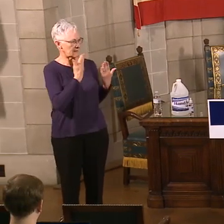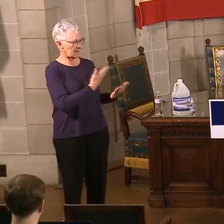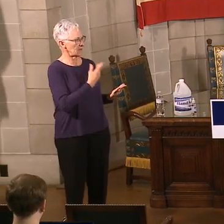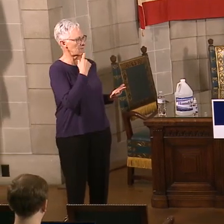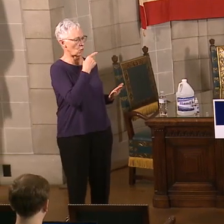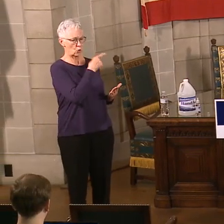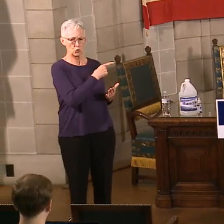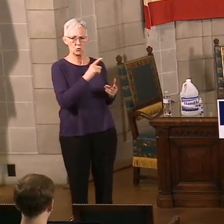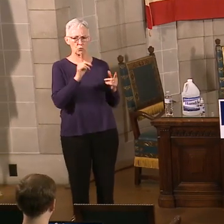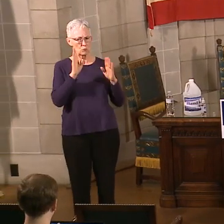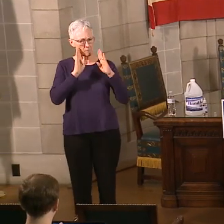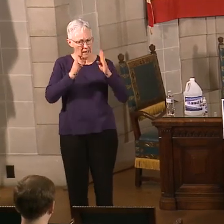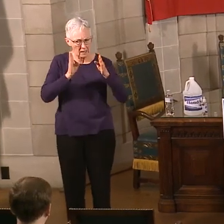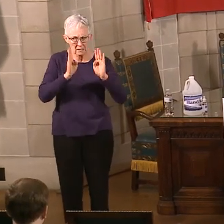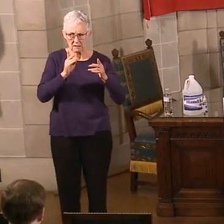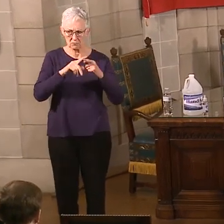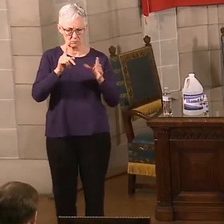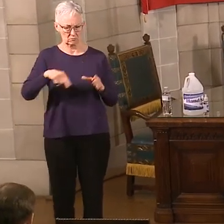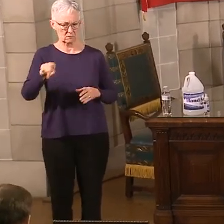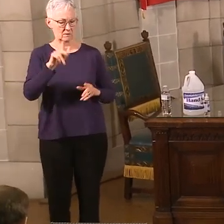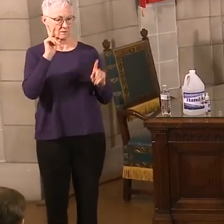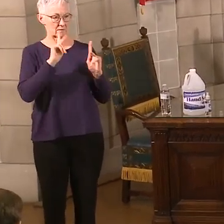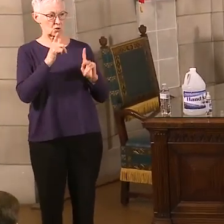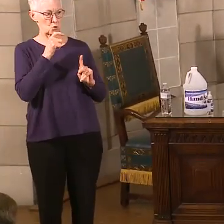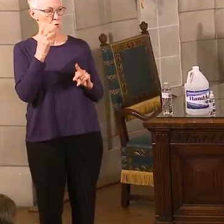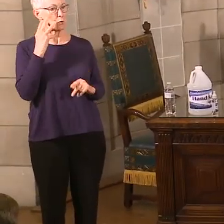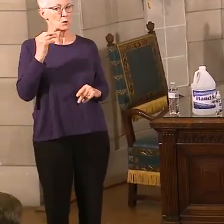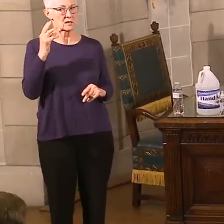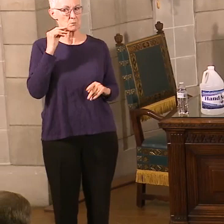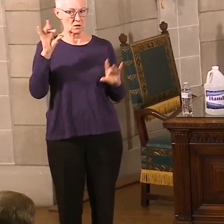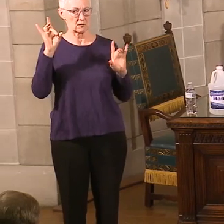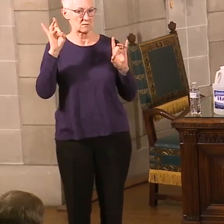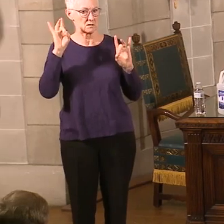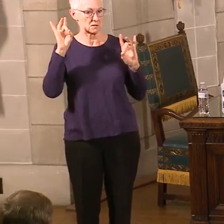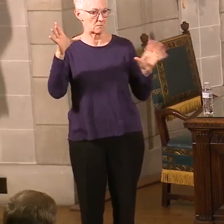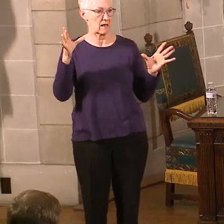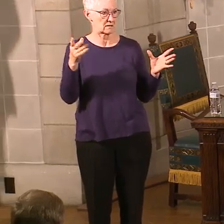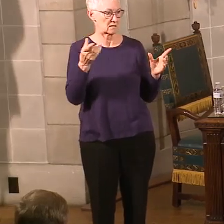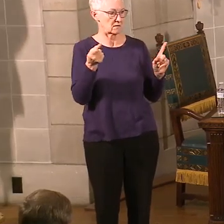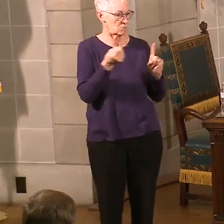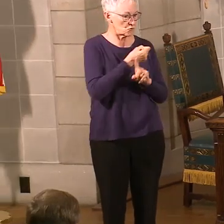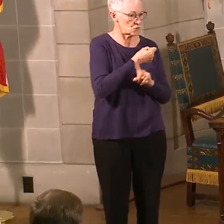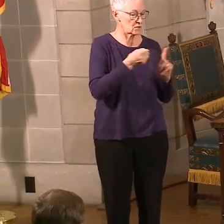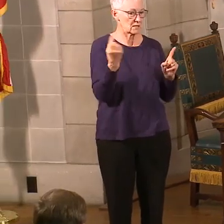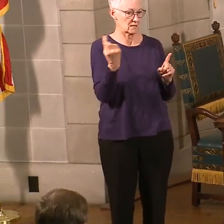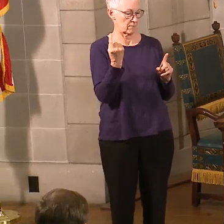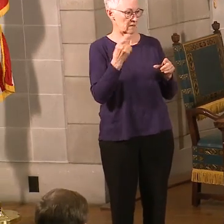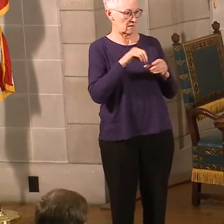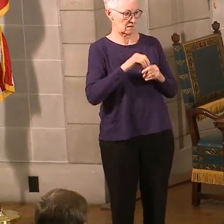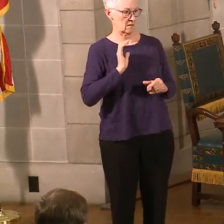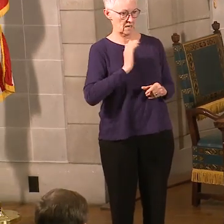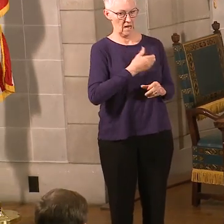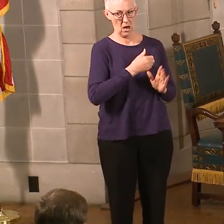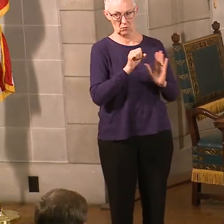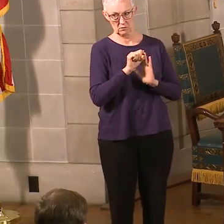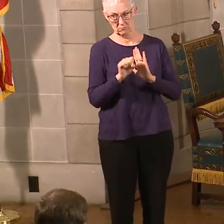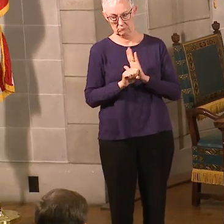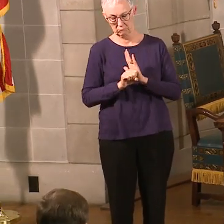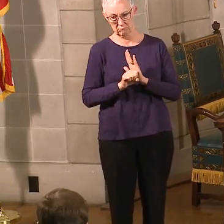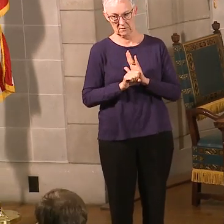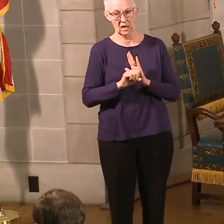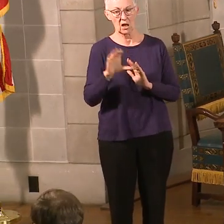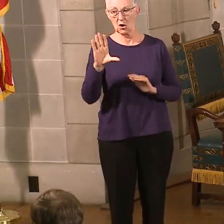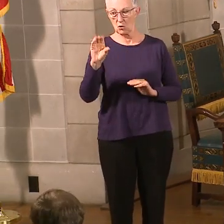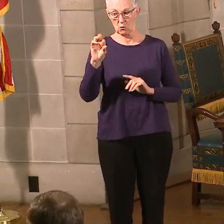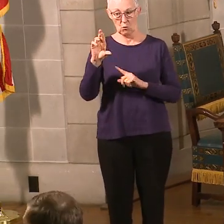who are experiencing domestic violence in our state. The coronavirus continues to affect us all. Many